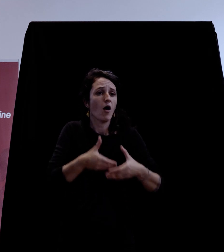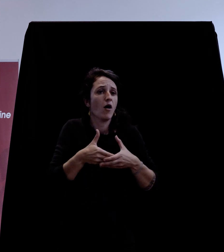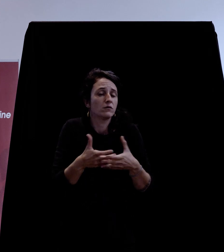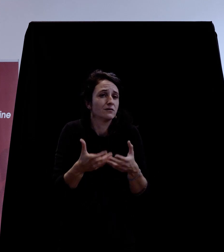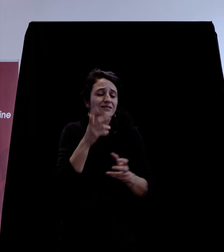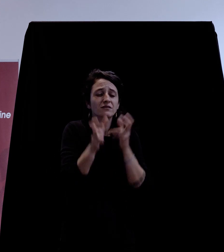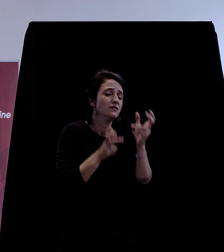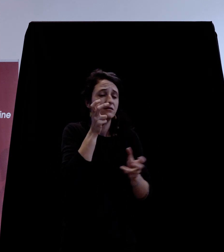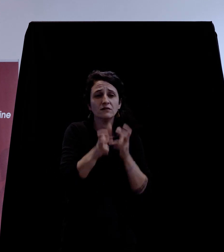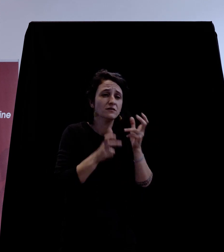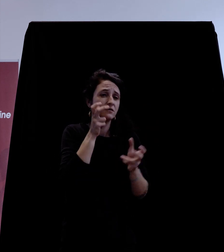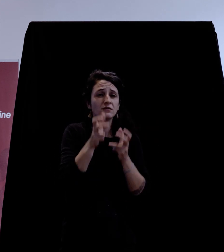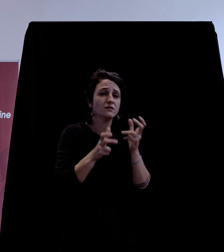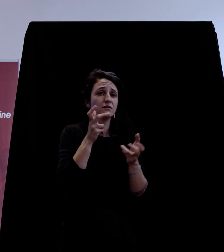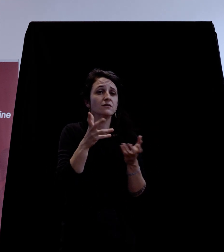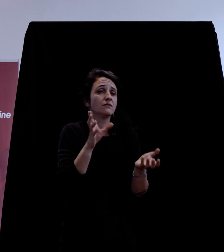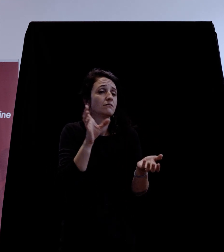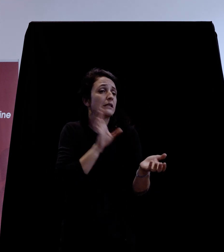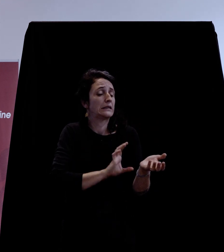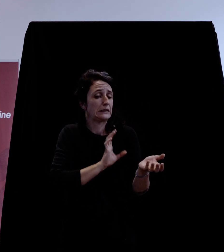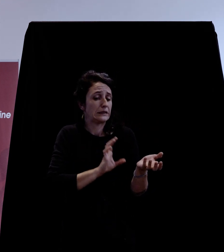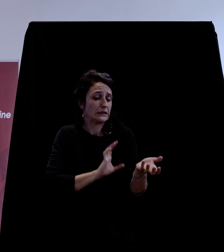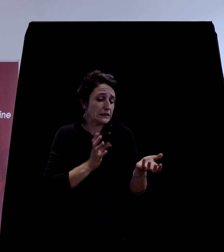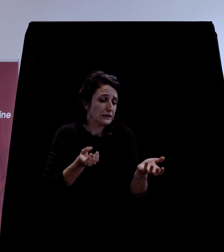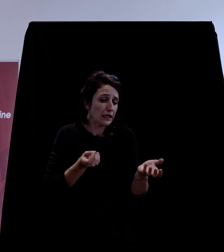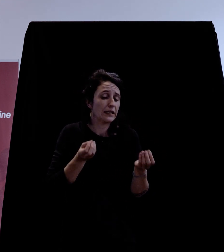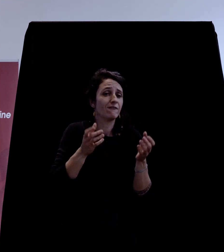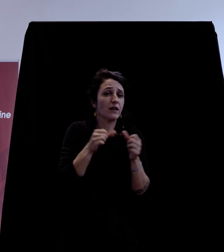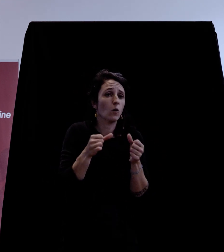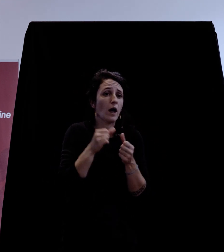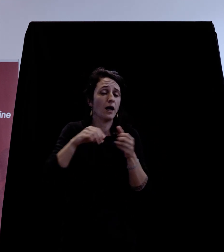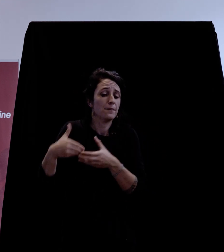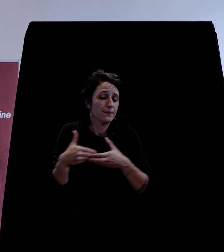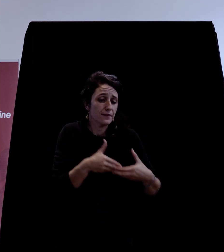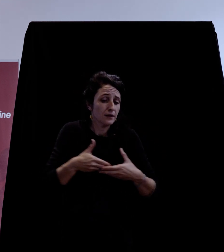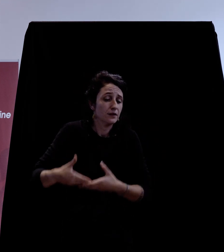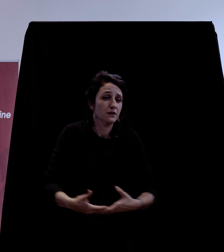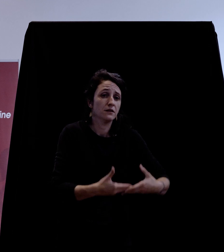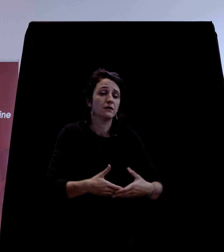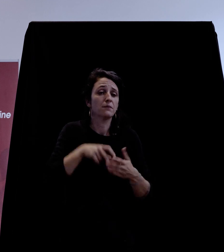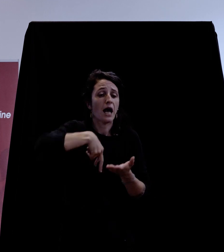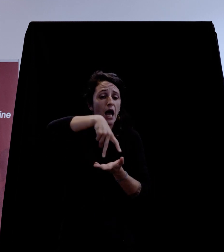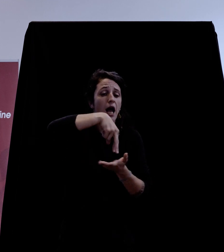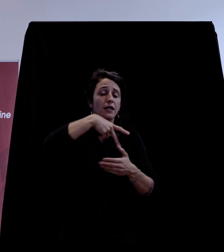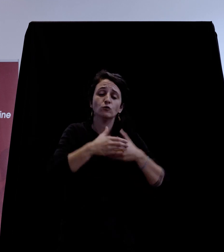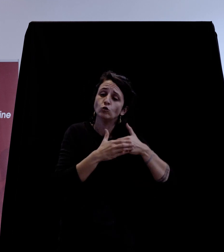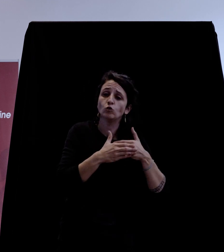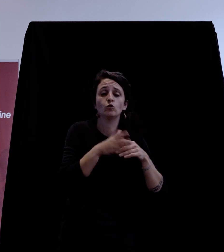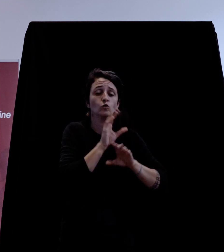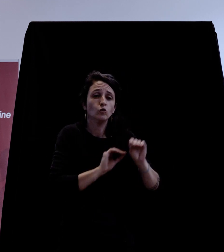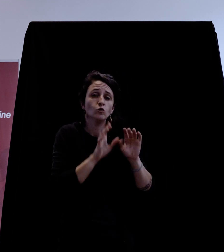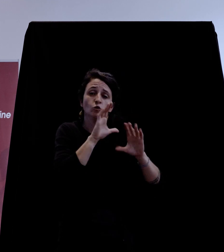comfort him by rocking him, squeezing him, walking around the room with him. Nothing worked. So